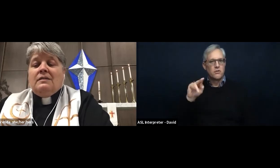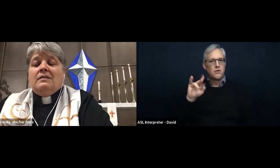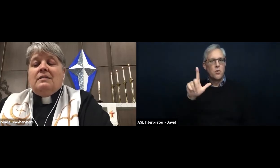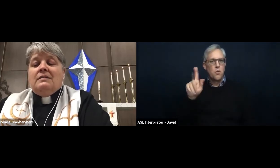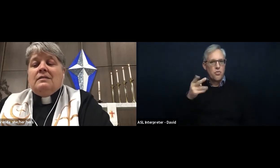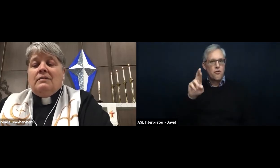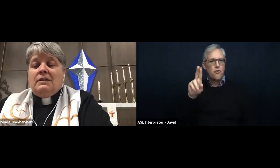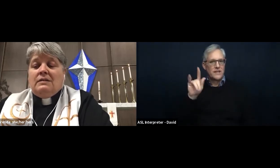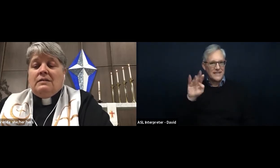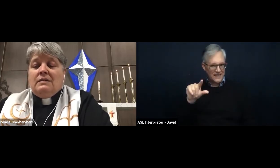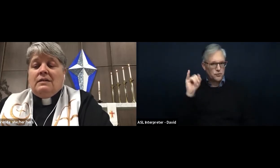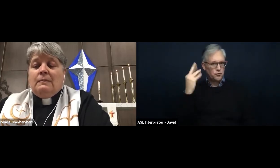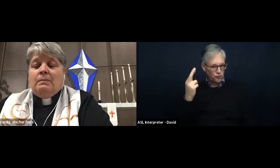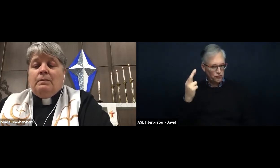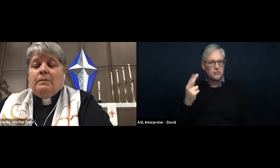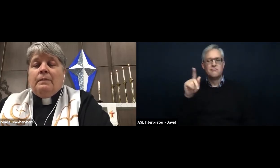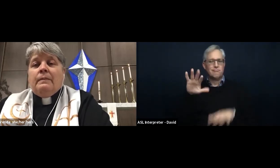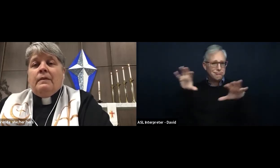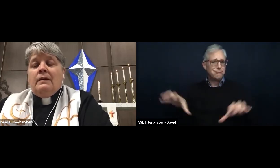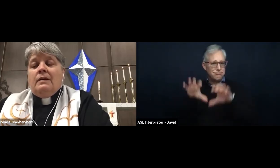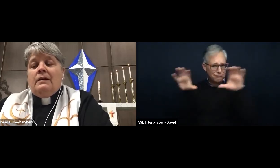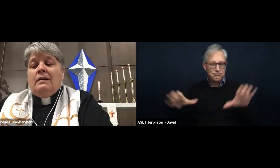in the 60s and 70s.